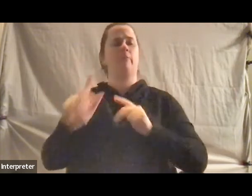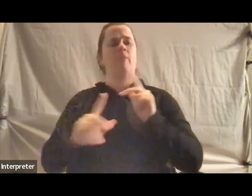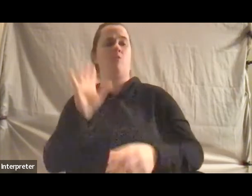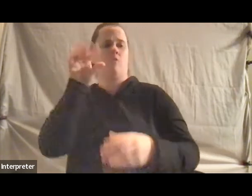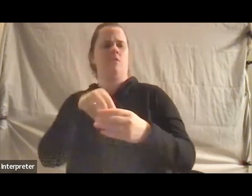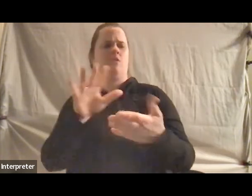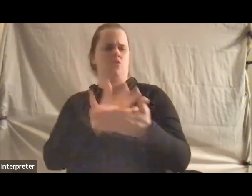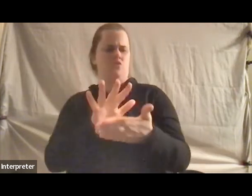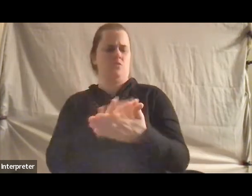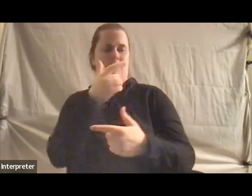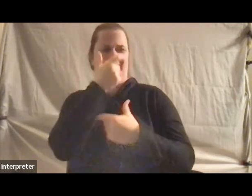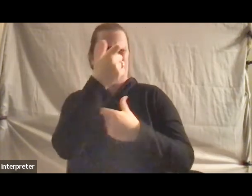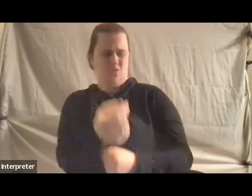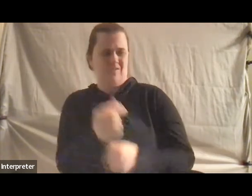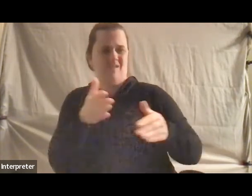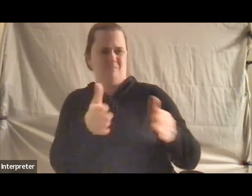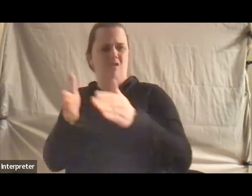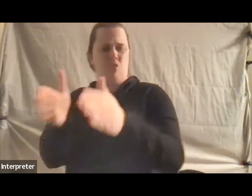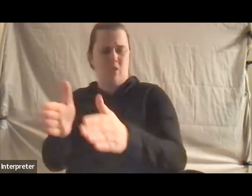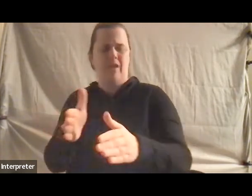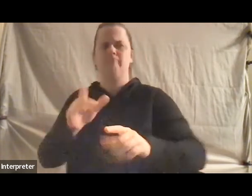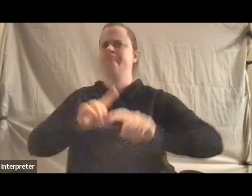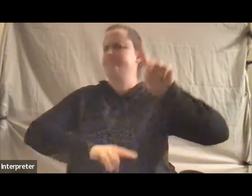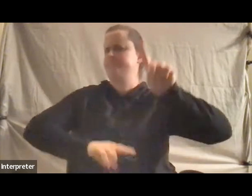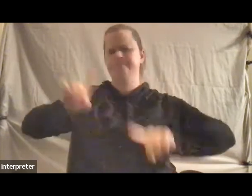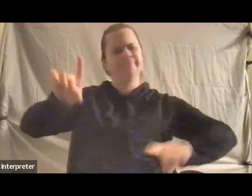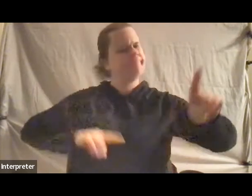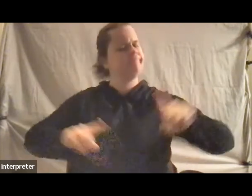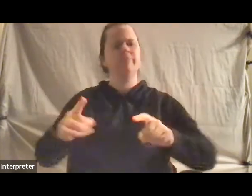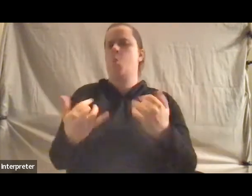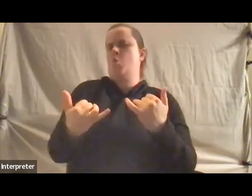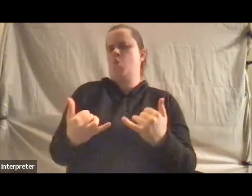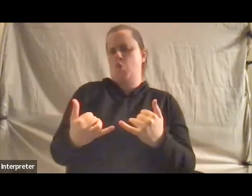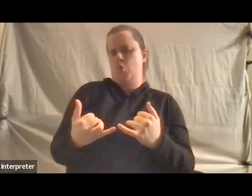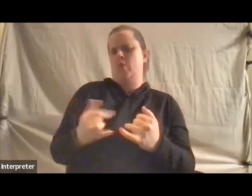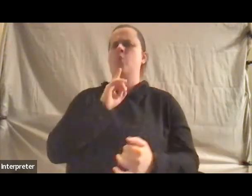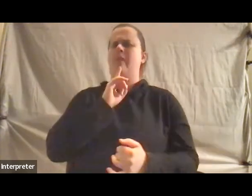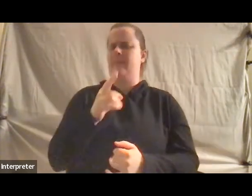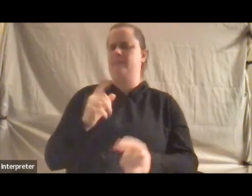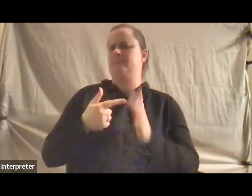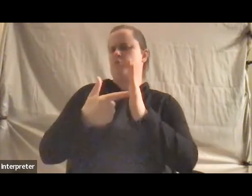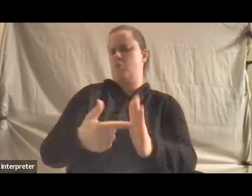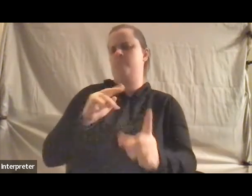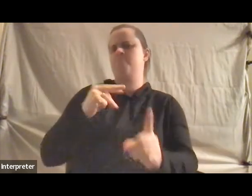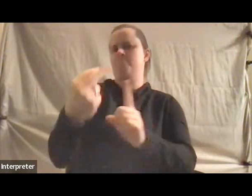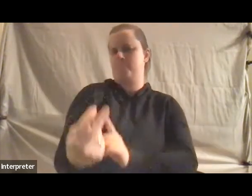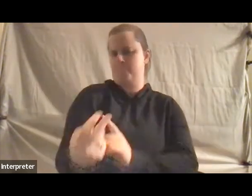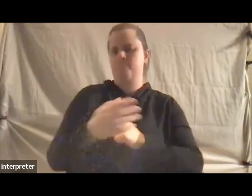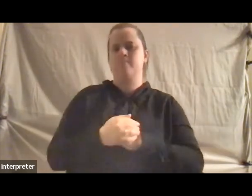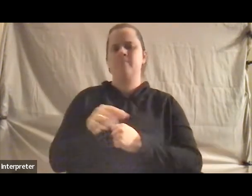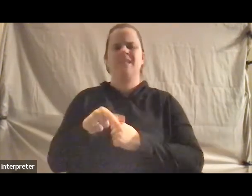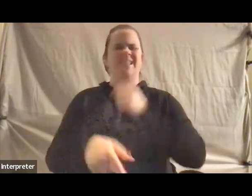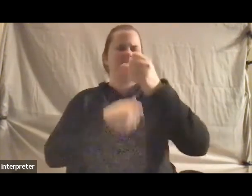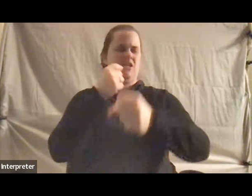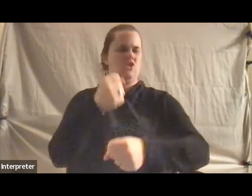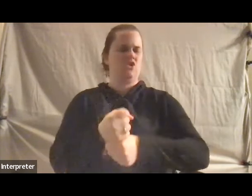in these pathways is far more diverse than the current reality reflects. This will be a year of